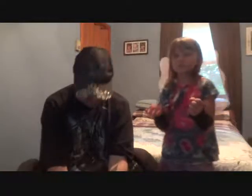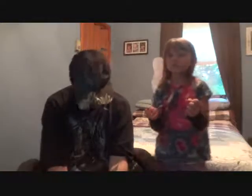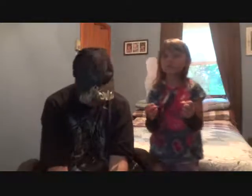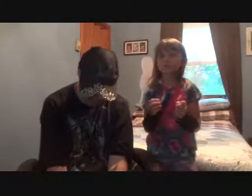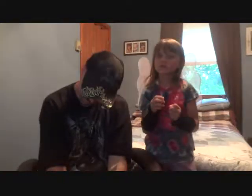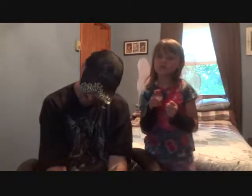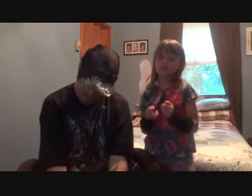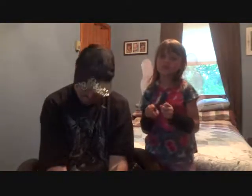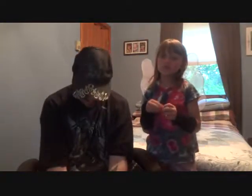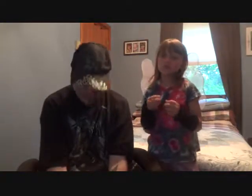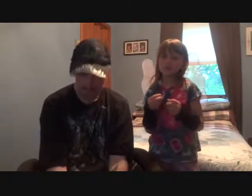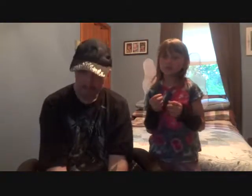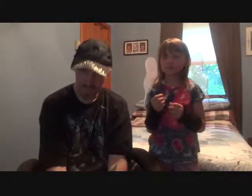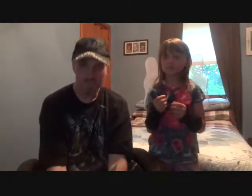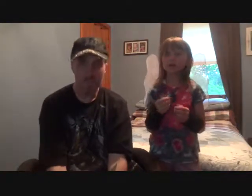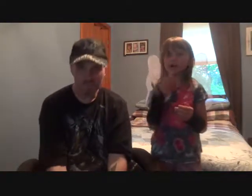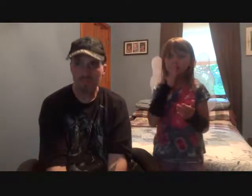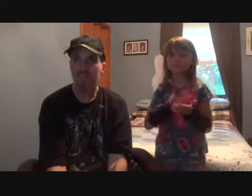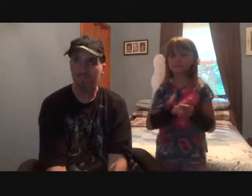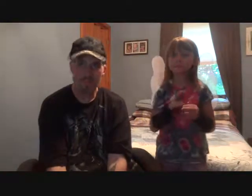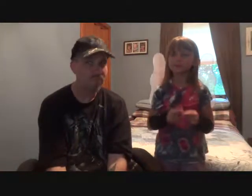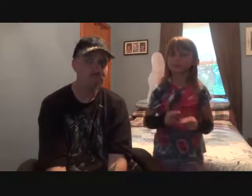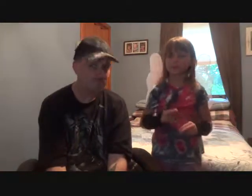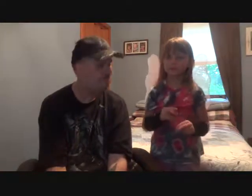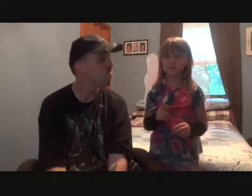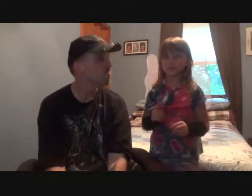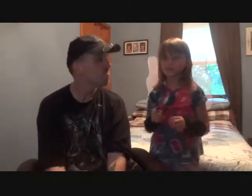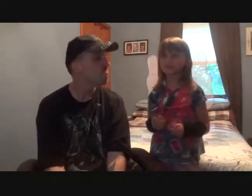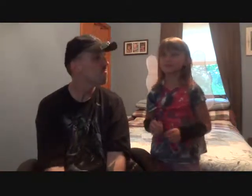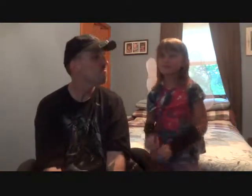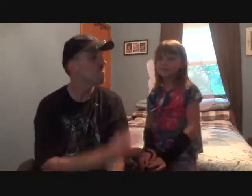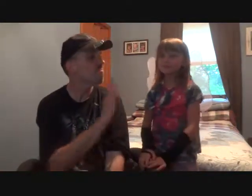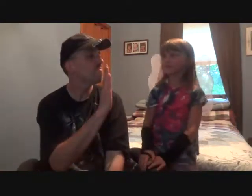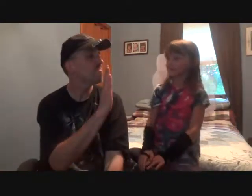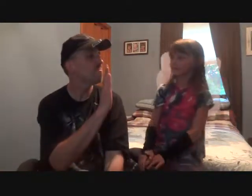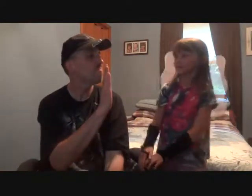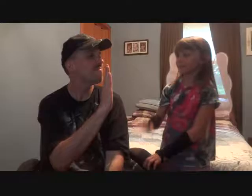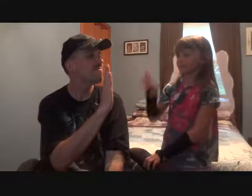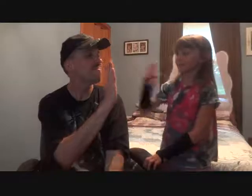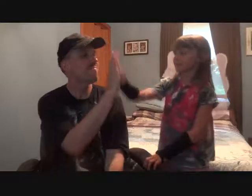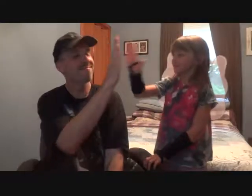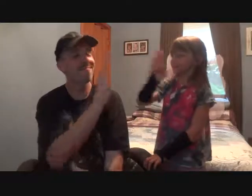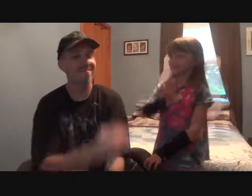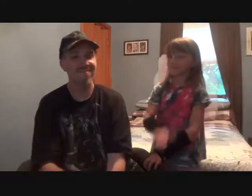heart and you're to blame With me